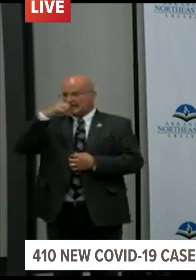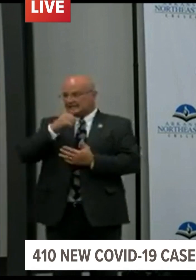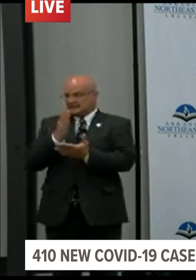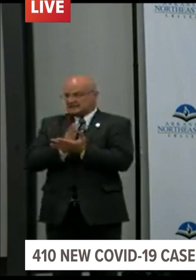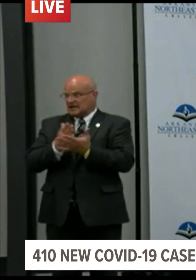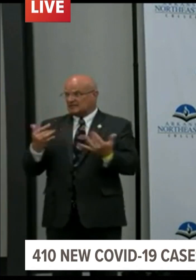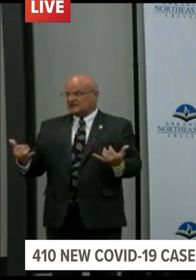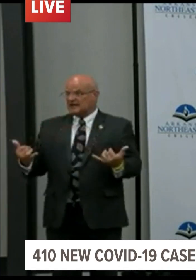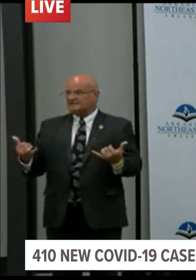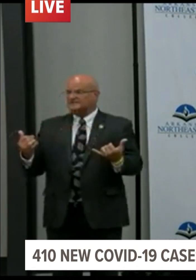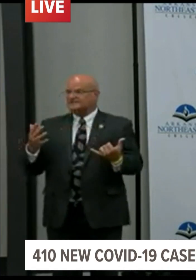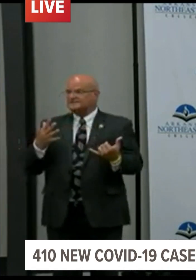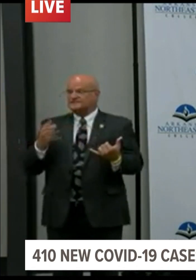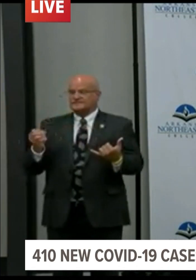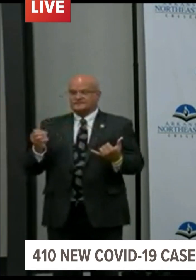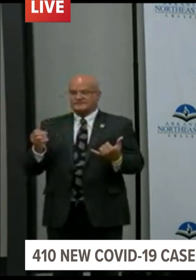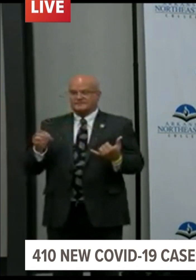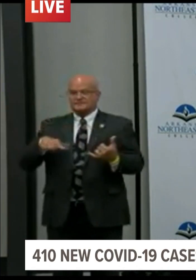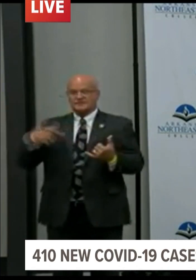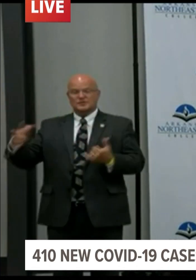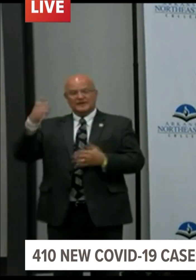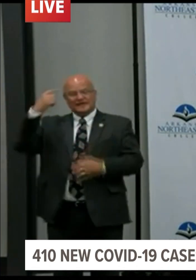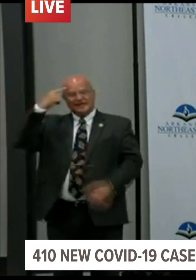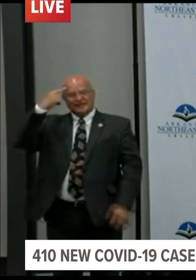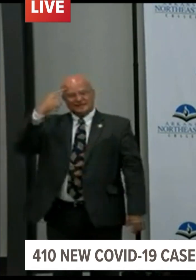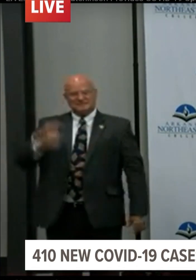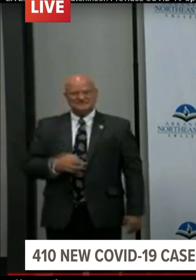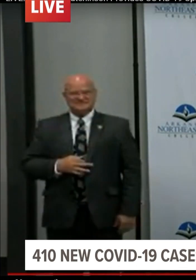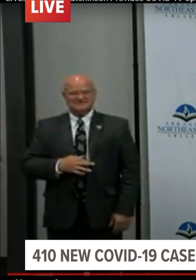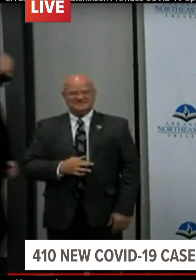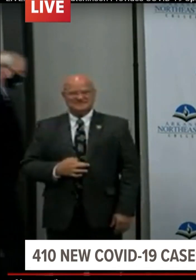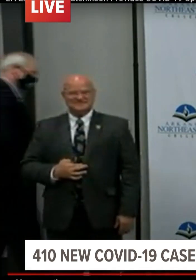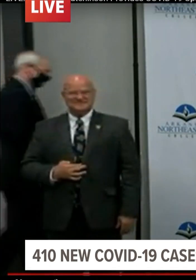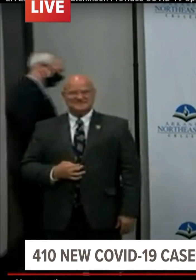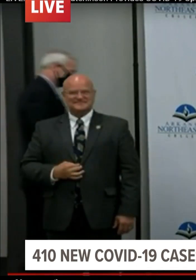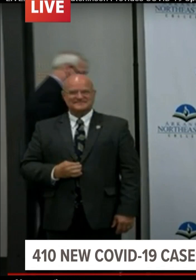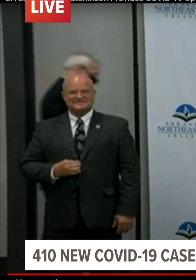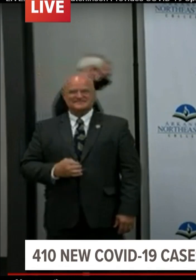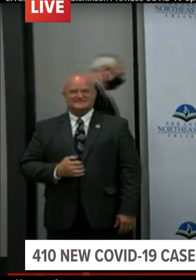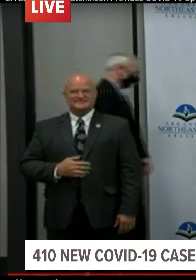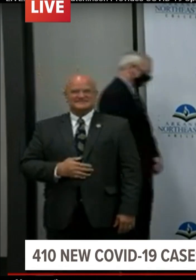stop now and turn it back over to the governor.